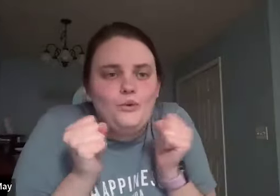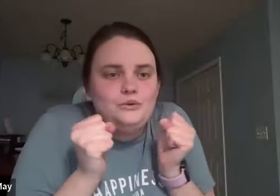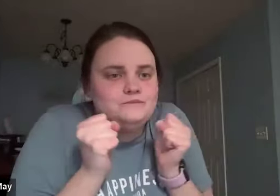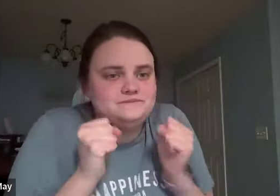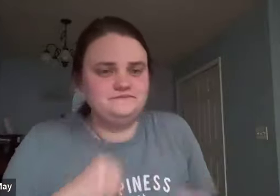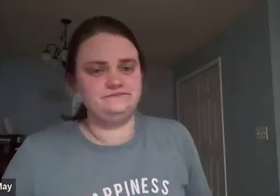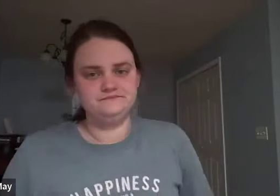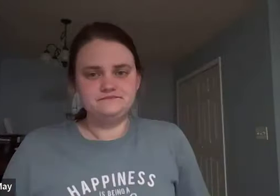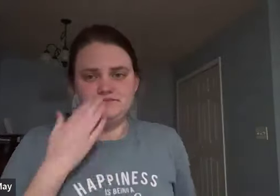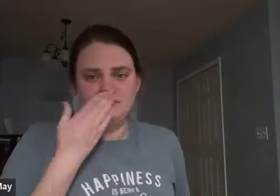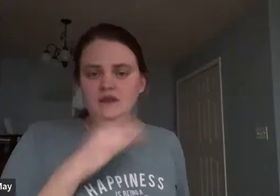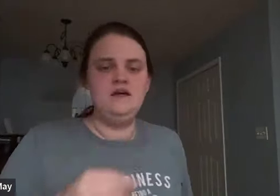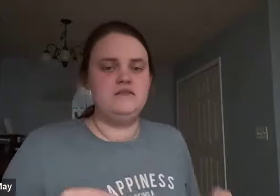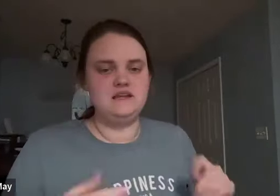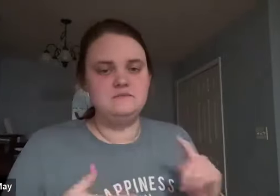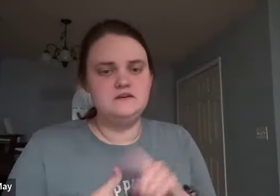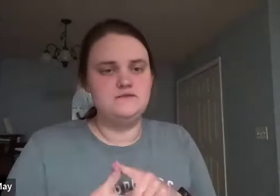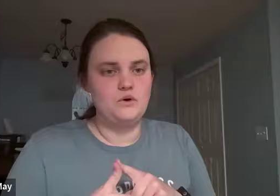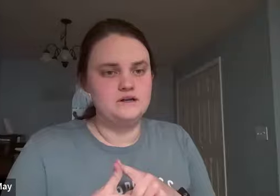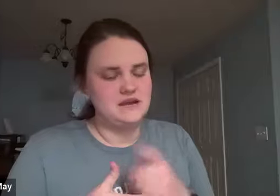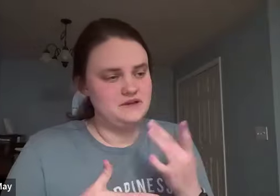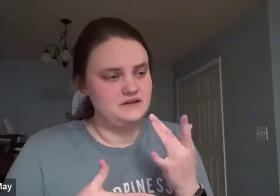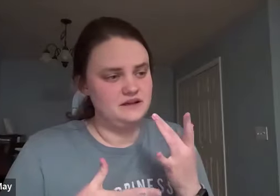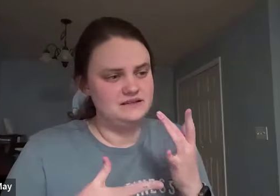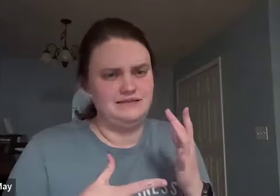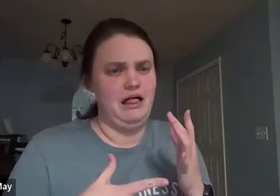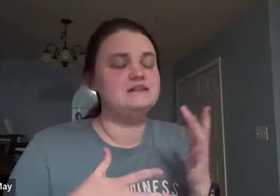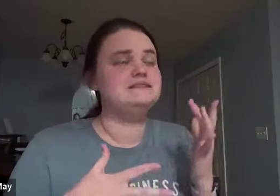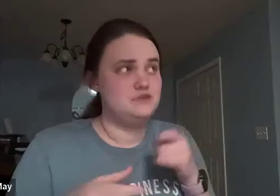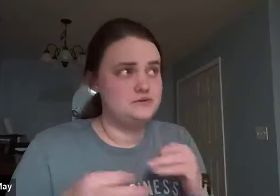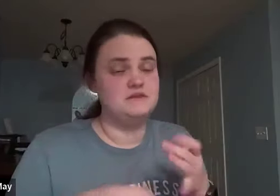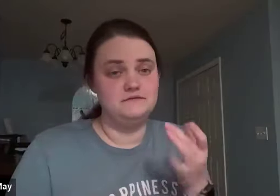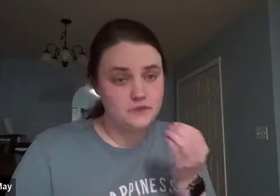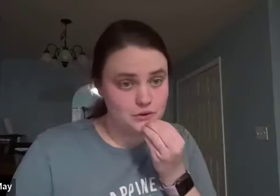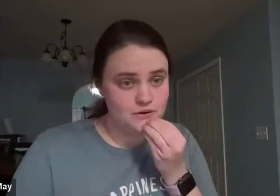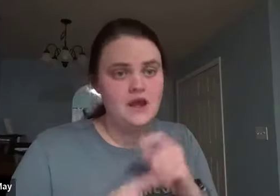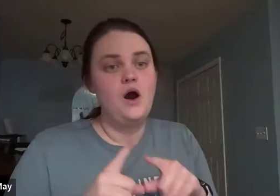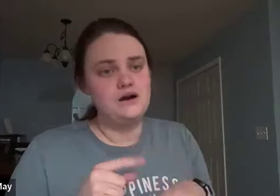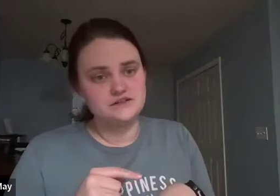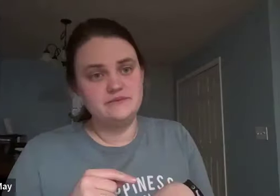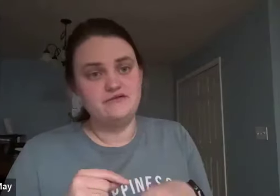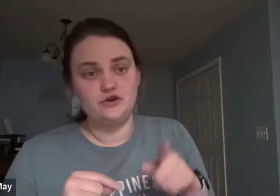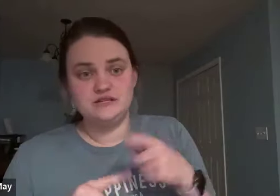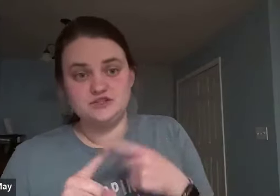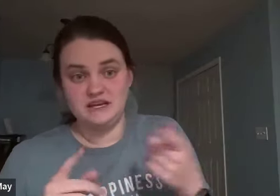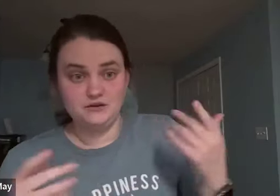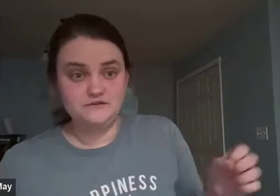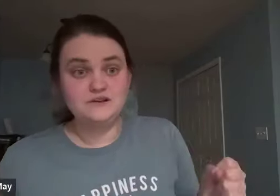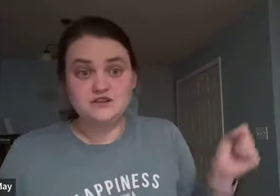cold. That can be for typing like the description of food. Also can be for temperatures like how you're feeling. So if it's